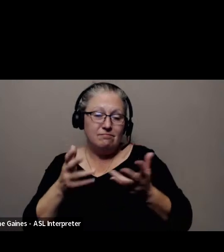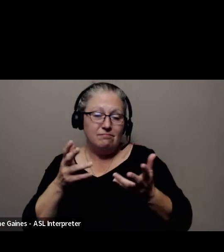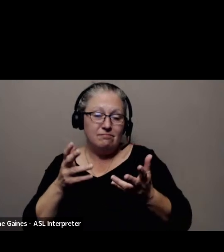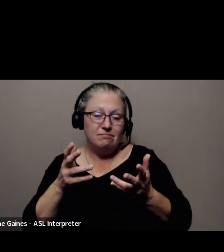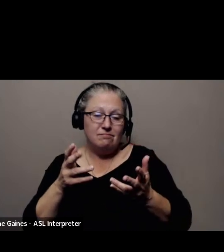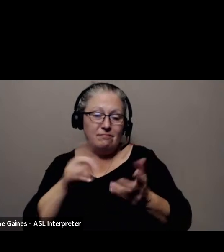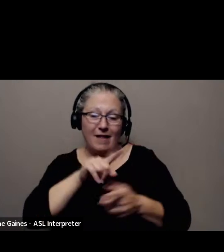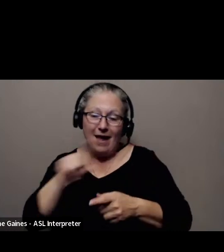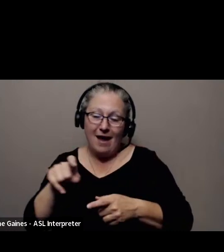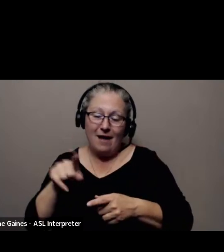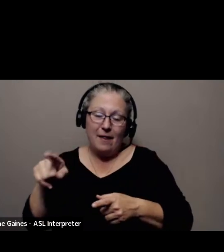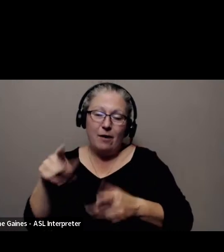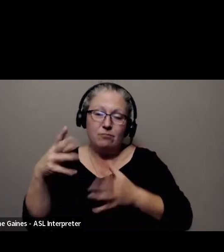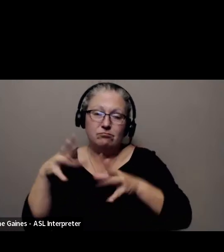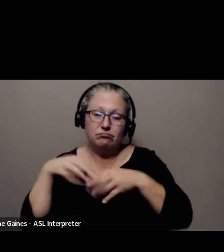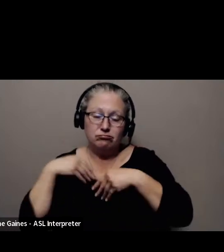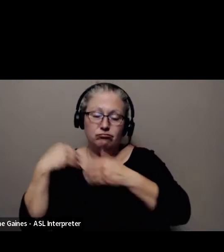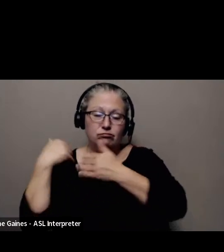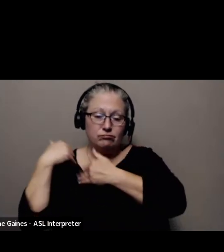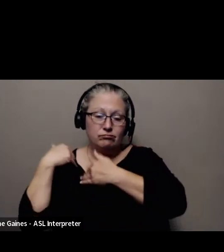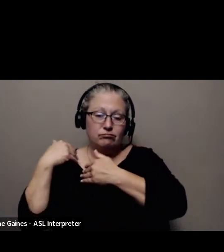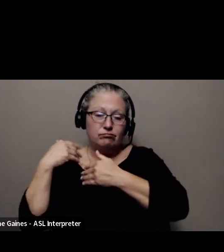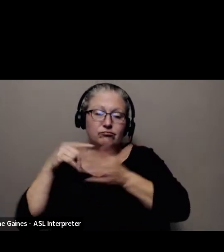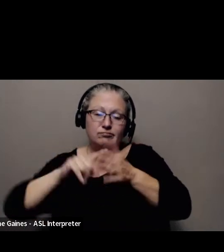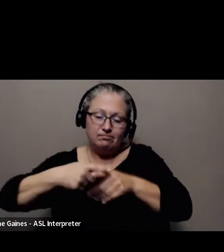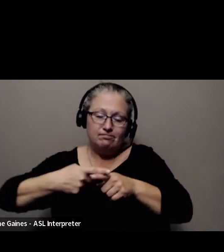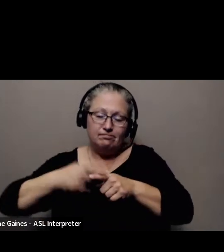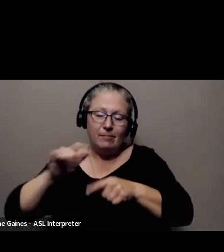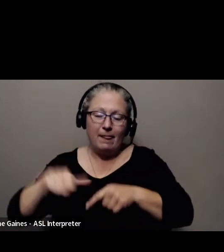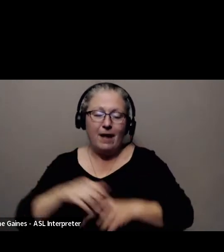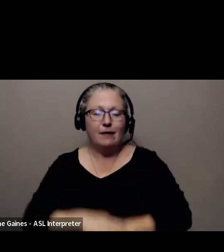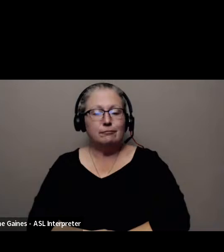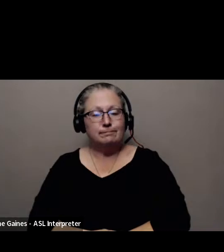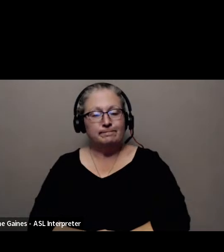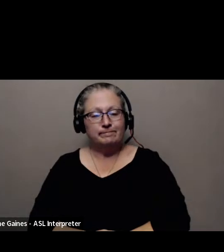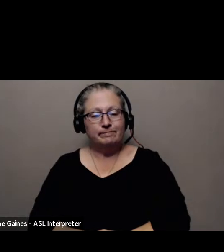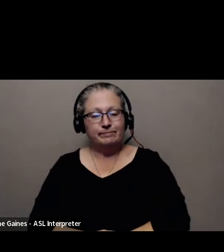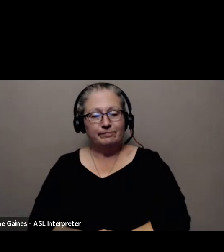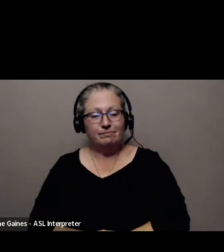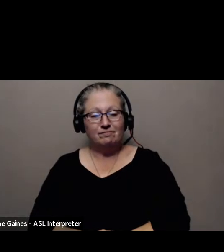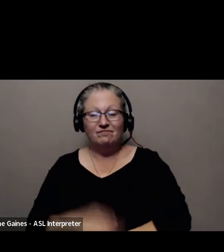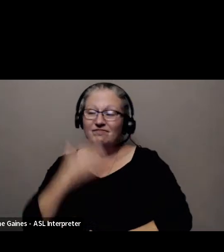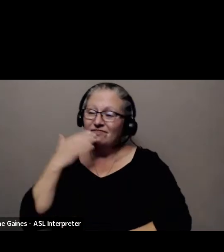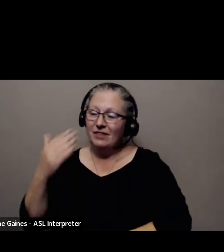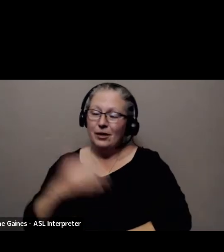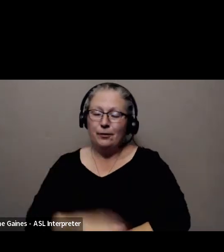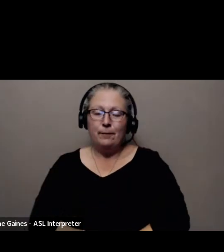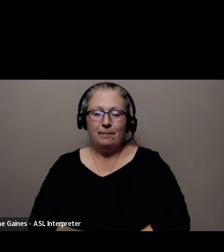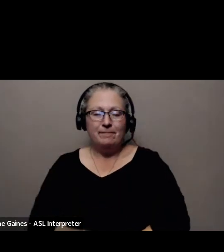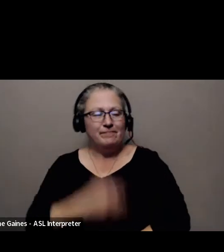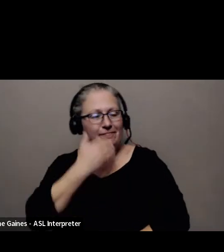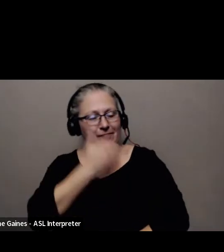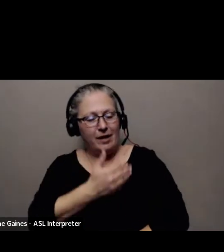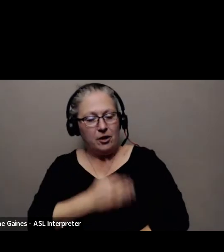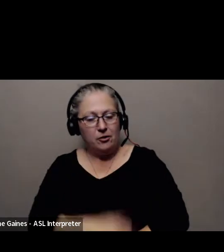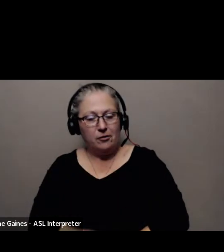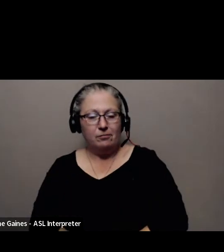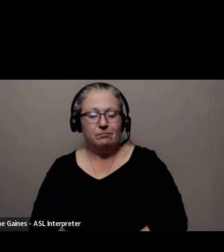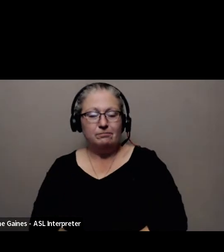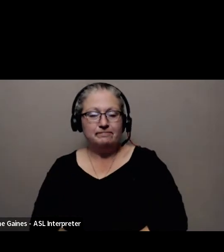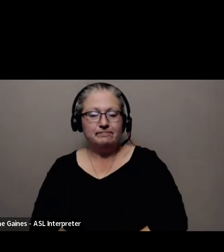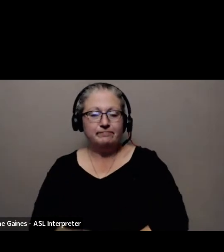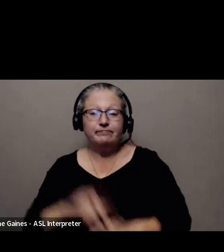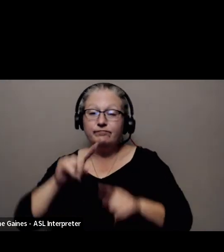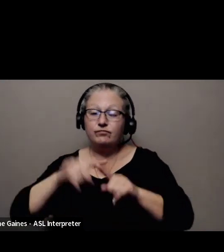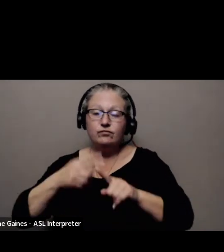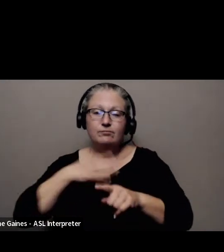tasked to implement. So yeah, thank you. Thank you. I'd like to